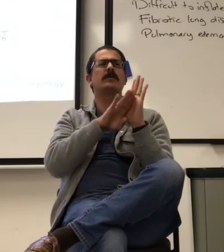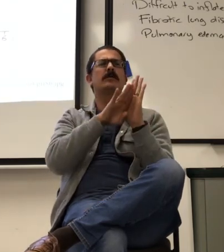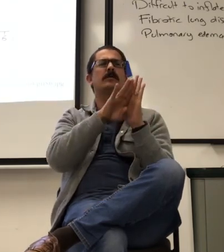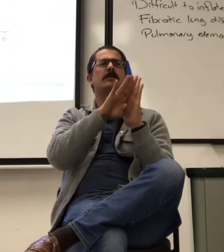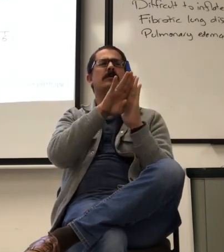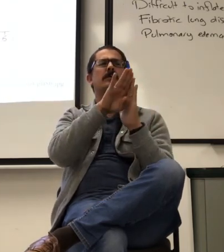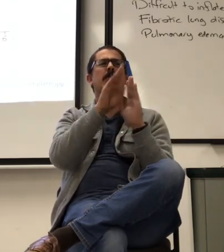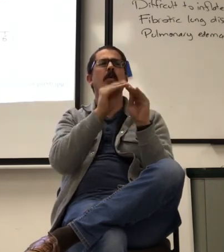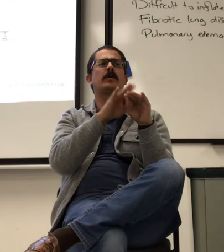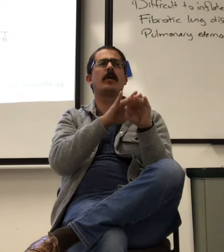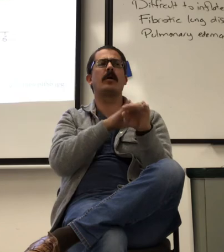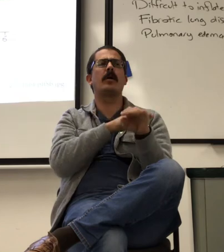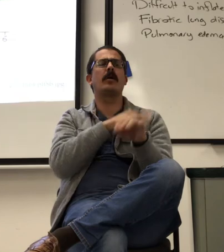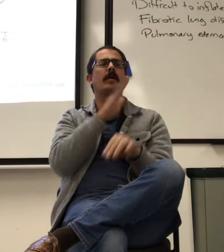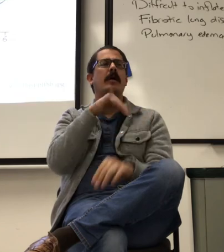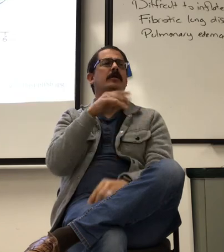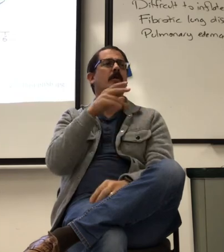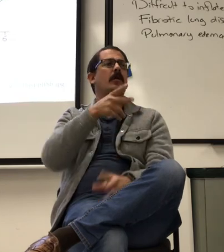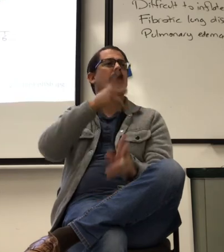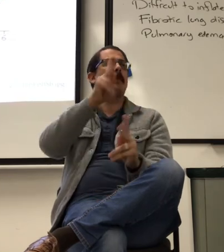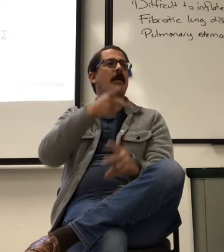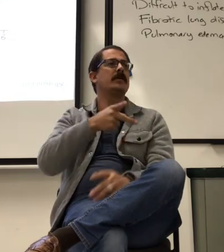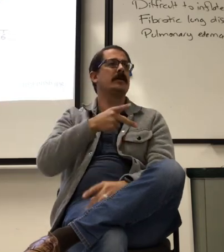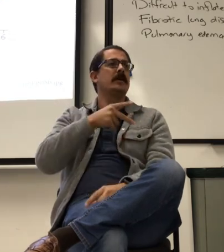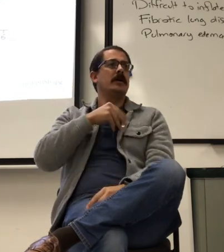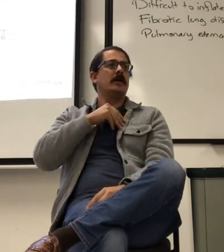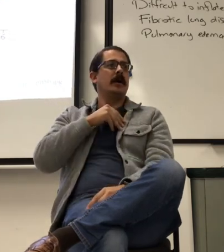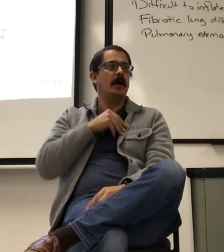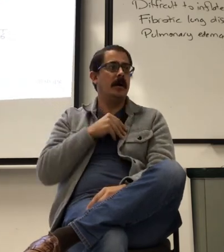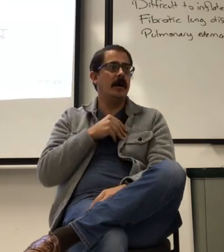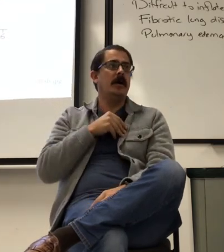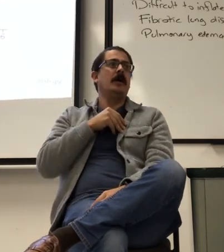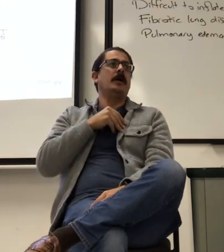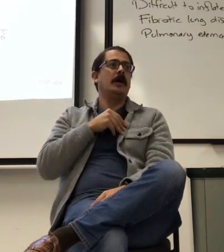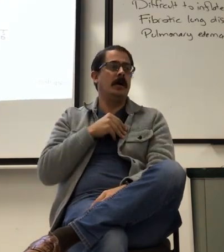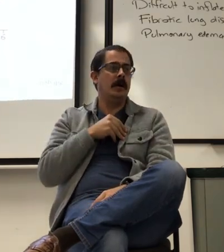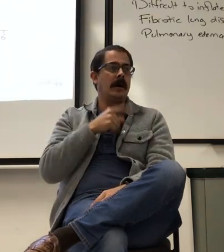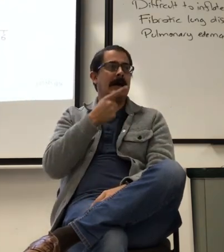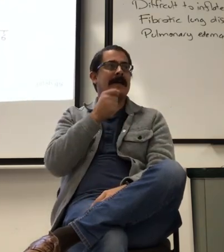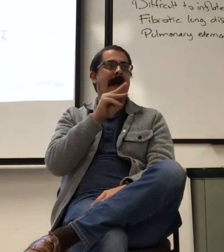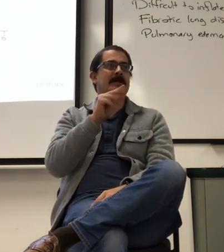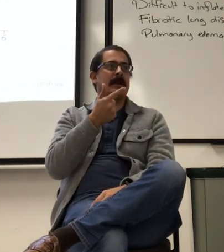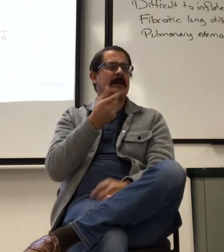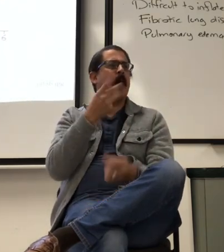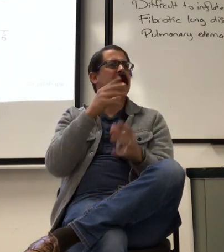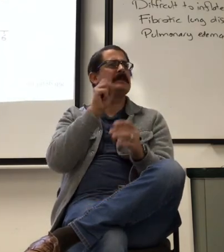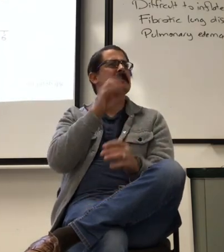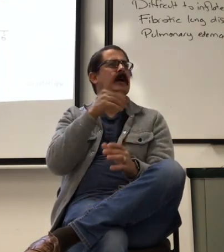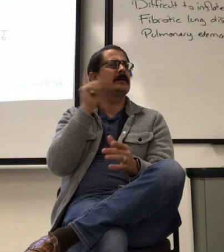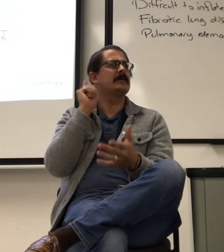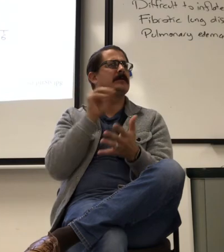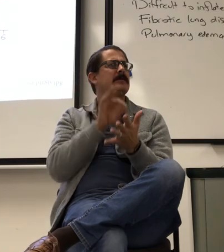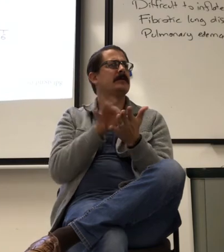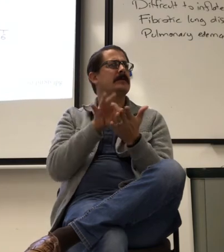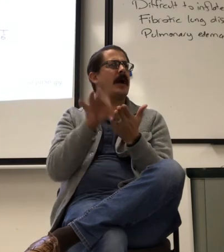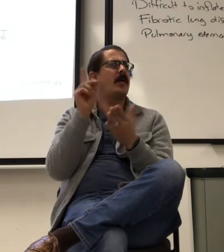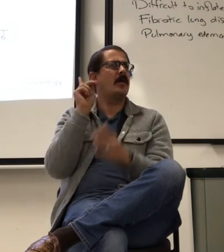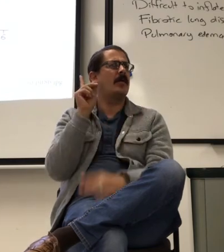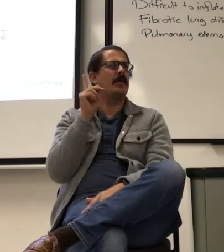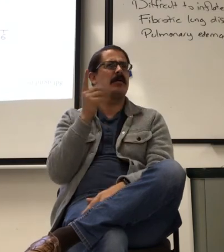slowly. This is where your subject is gasping. And how many seconds does it look like they go out to?